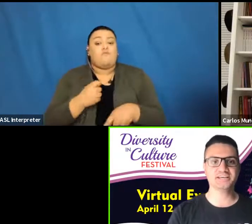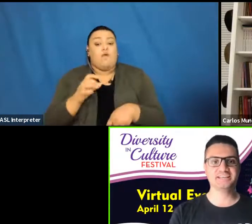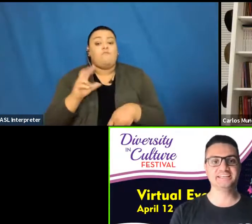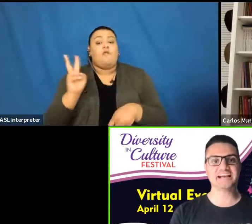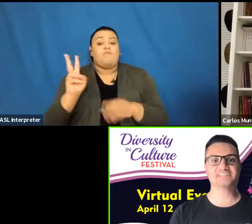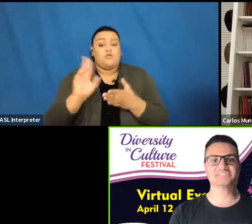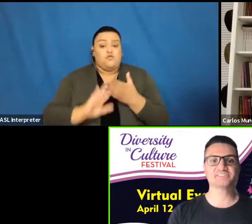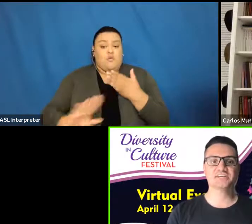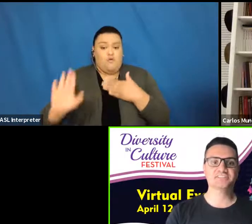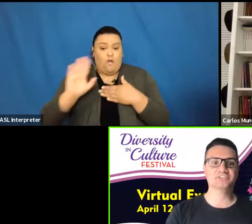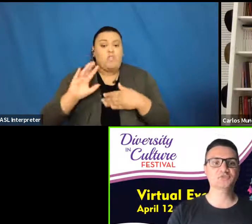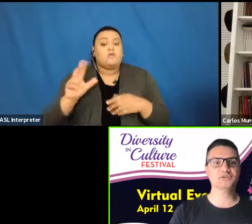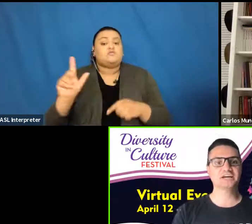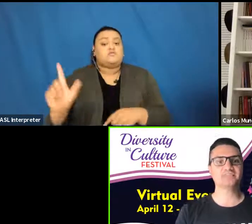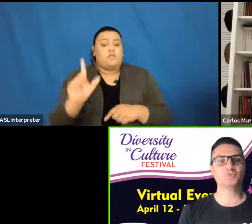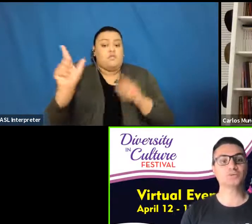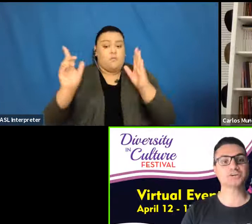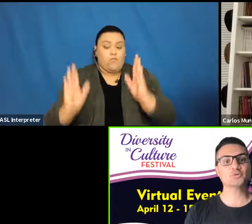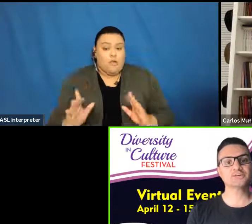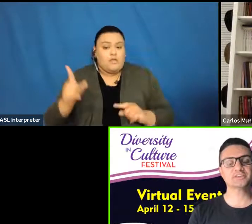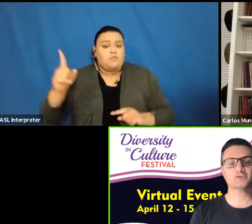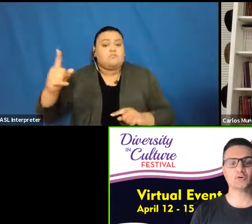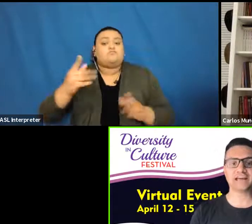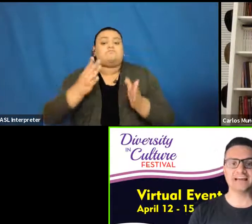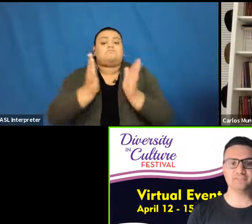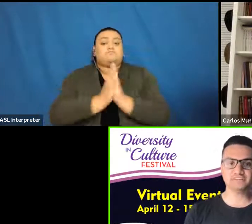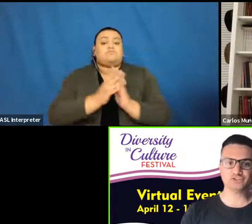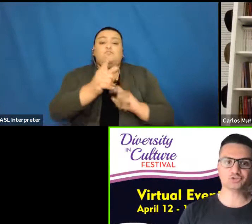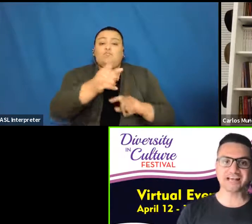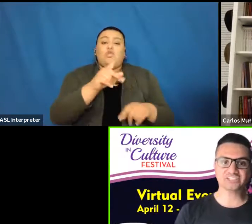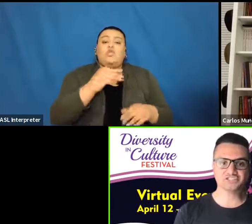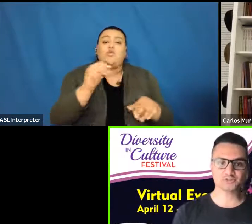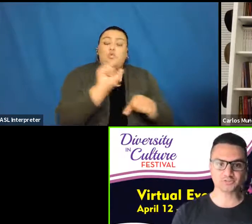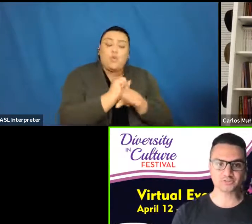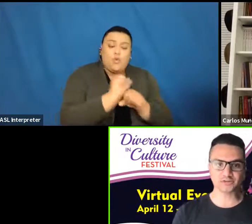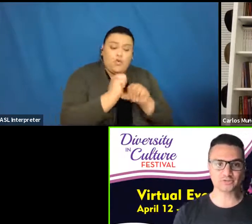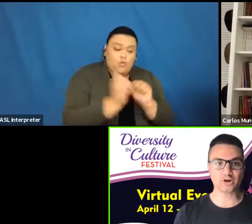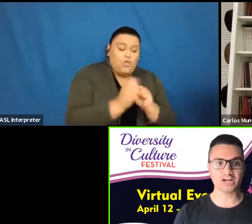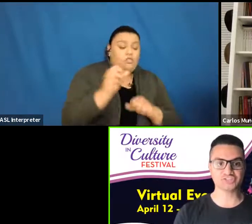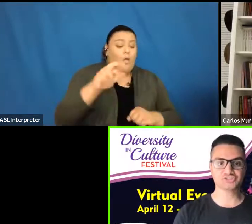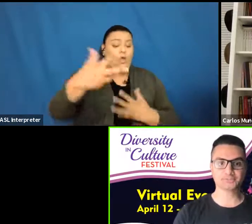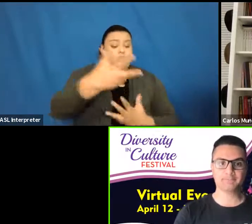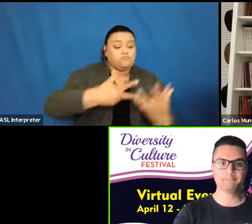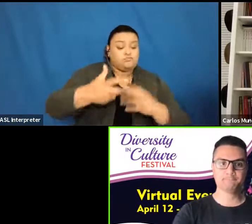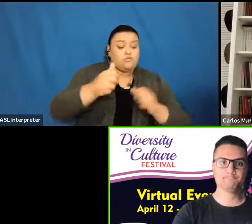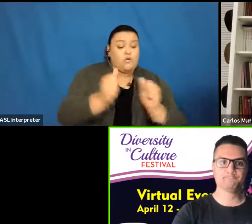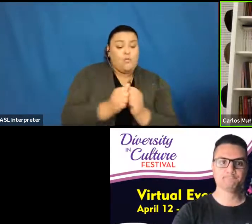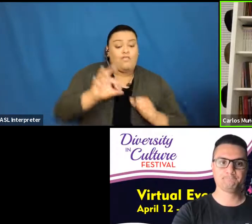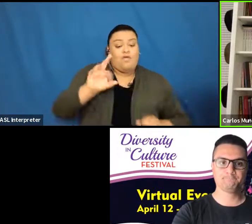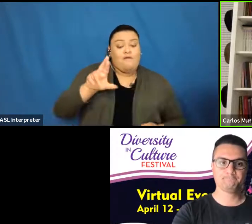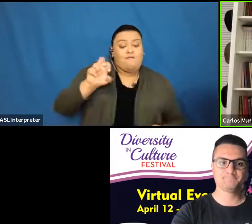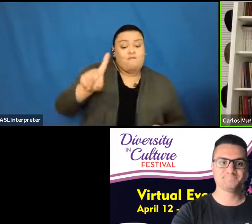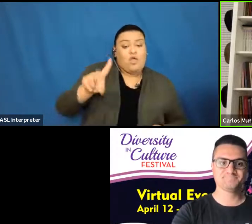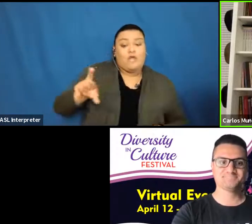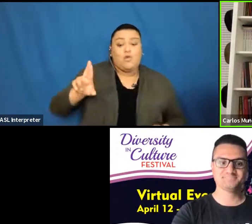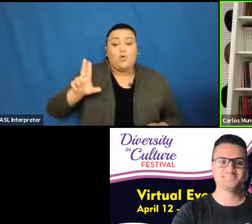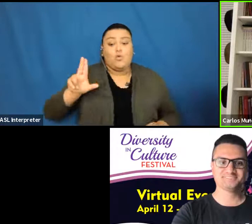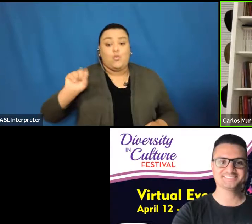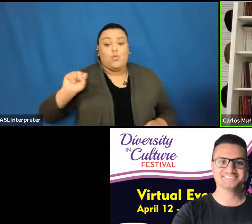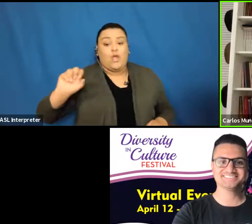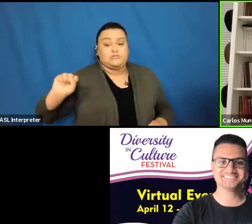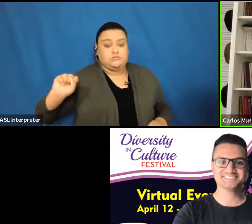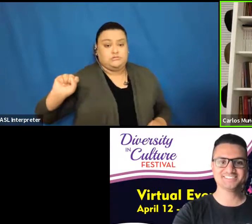this. He asks, did you ever work with or have interactions with Fred Ross? Oh, yes.